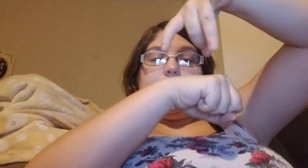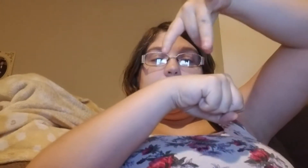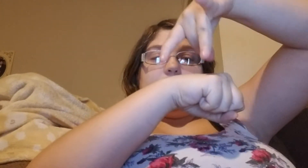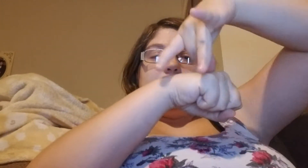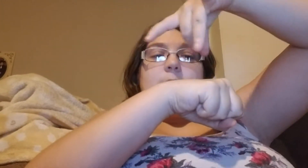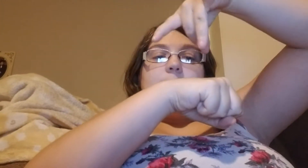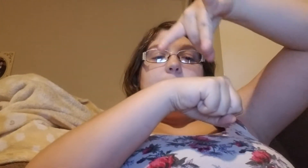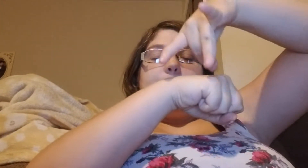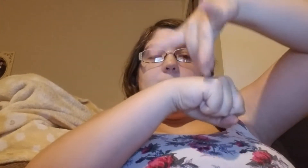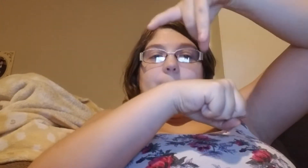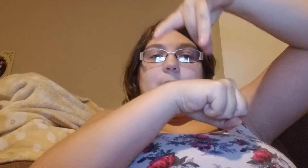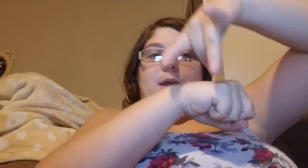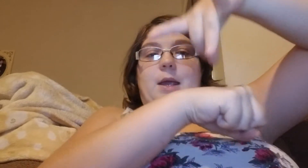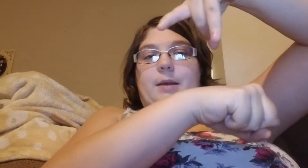hand. Pumpkin.